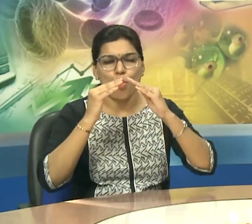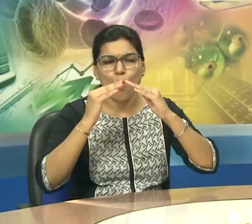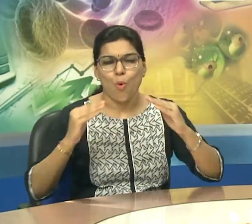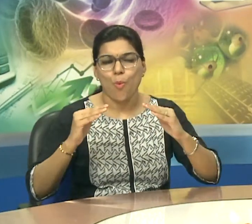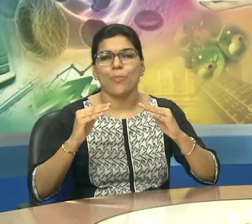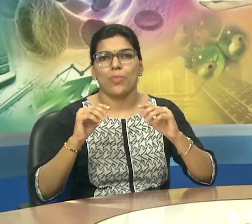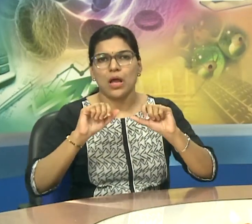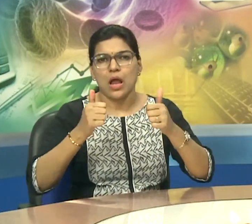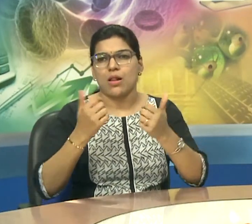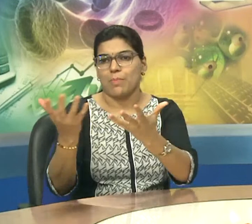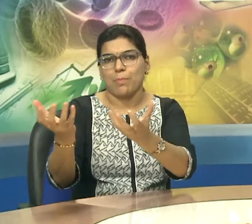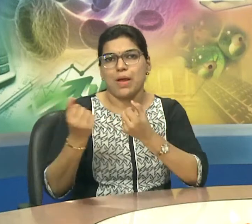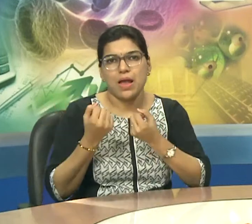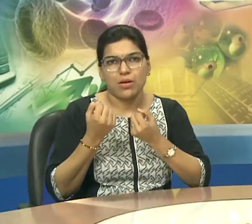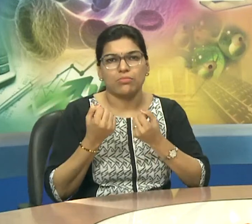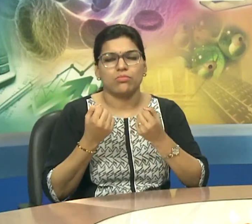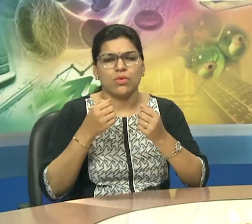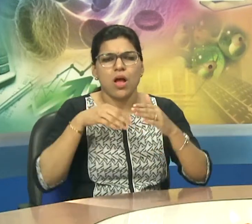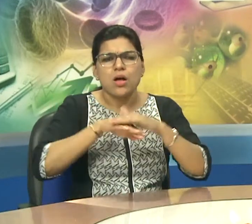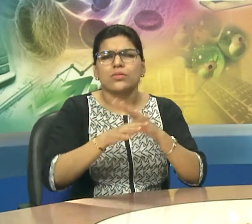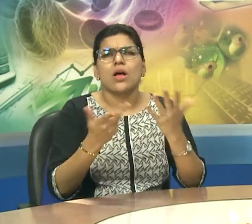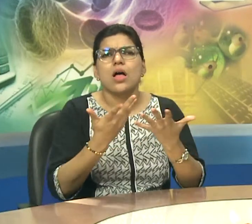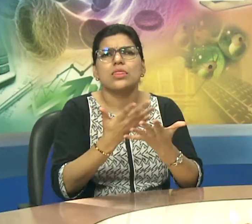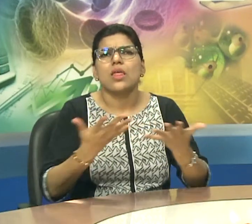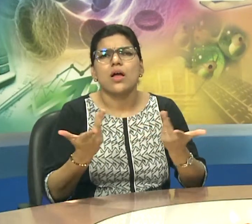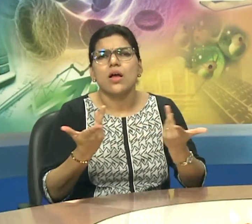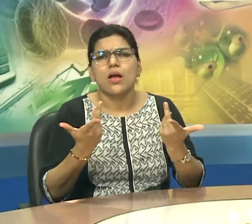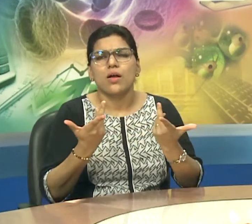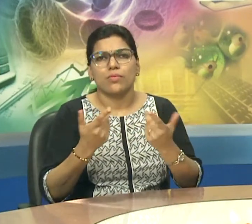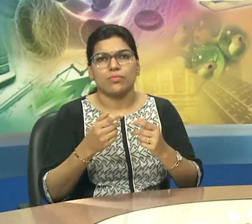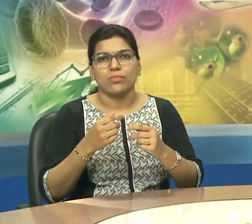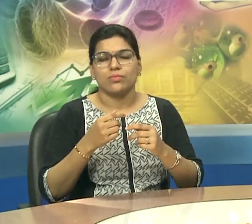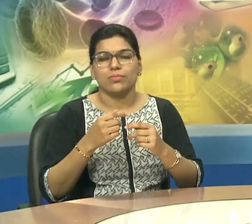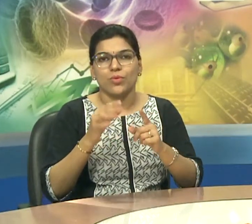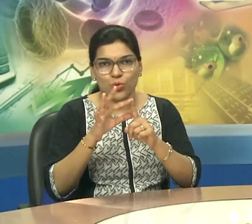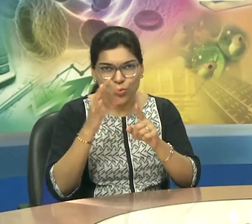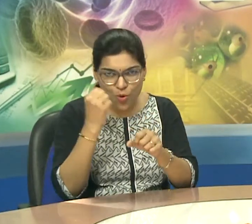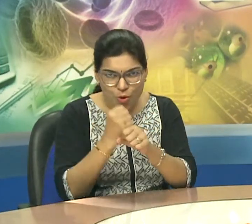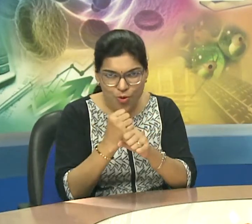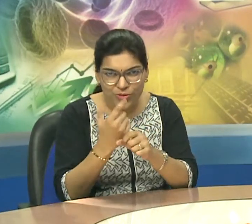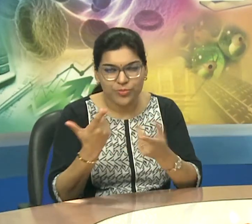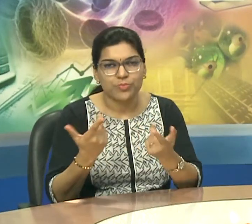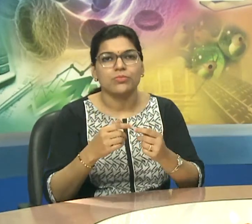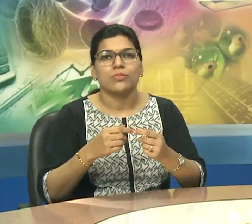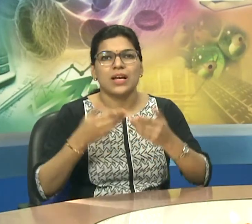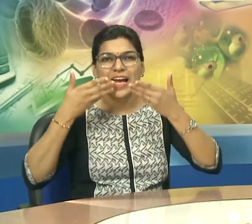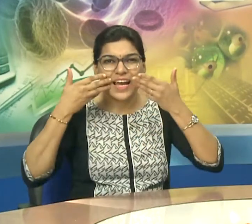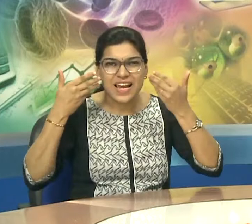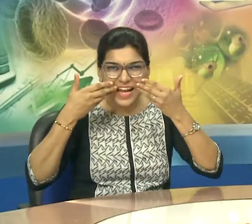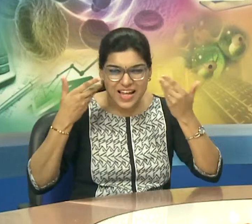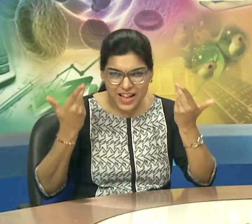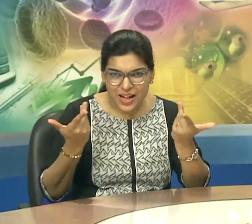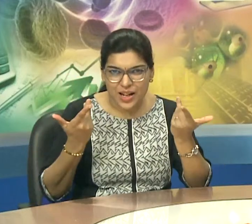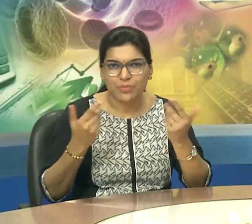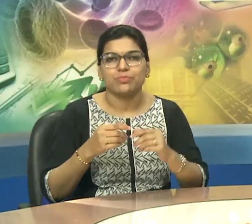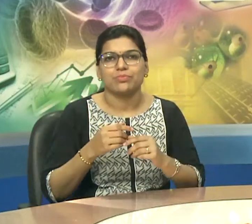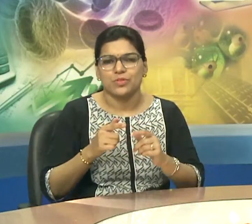Pets. These are those animals which we can bring home and they can live with